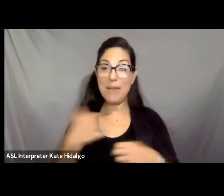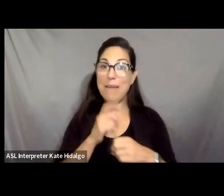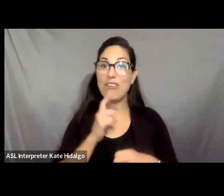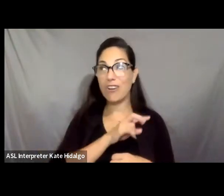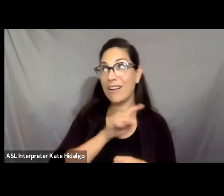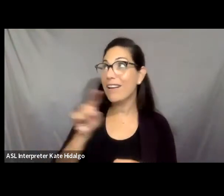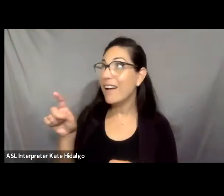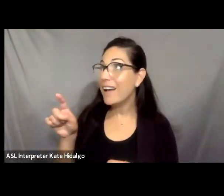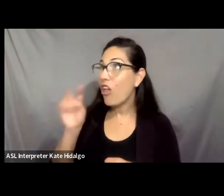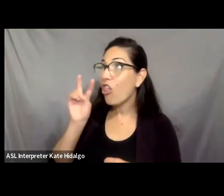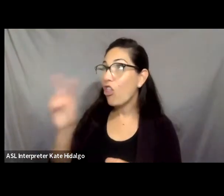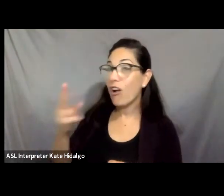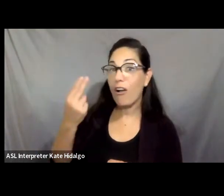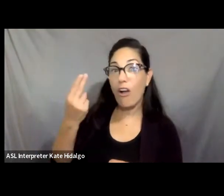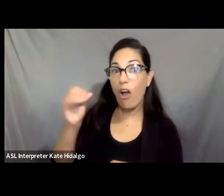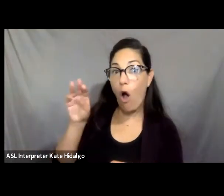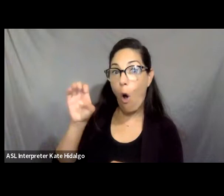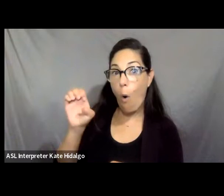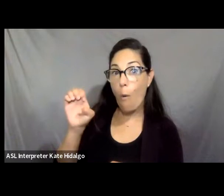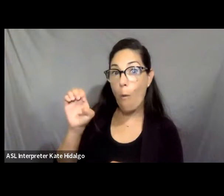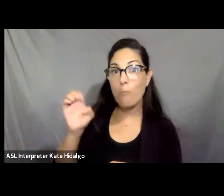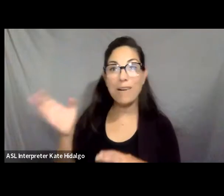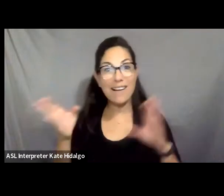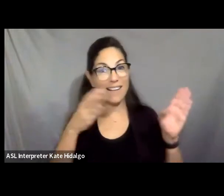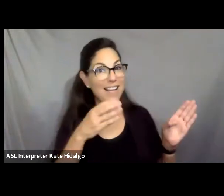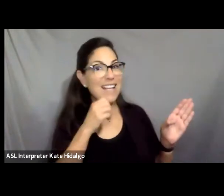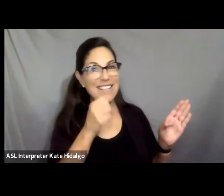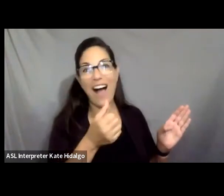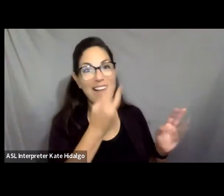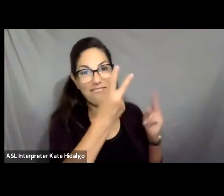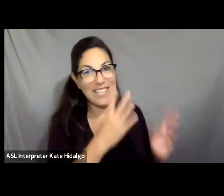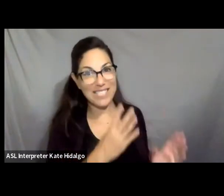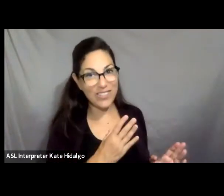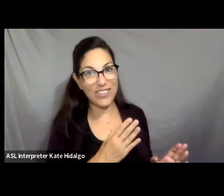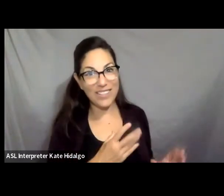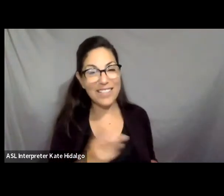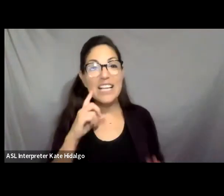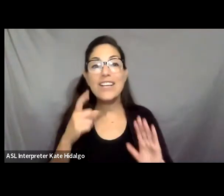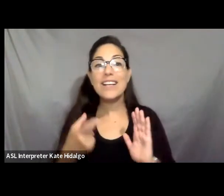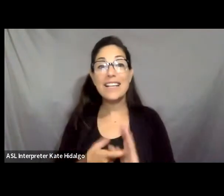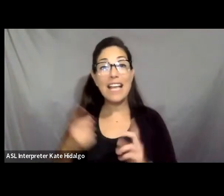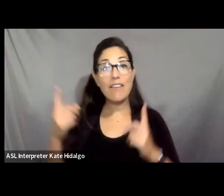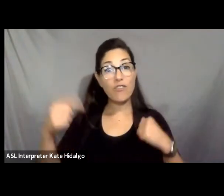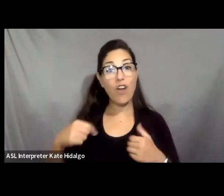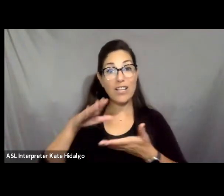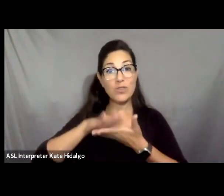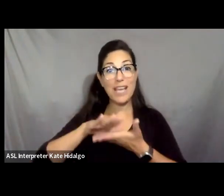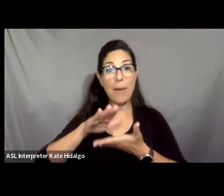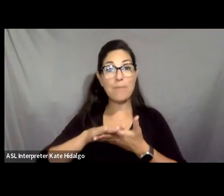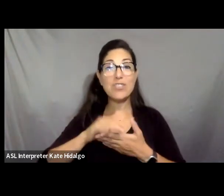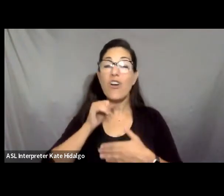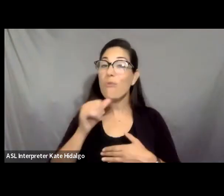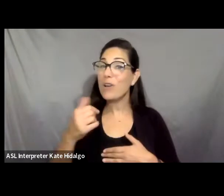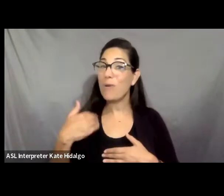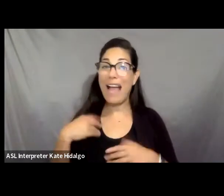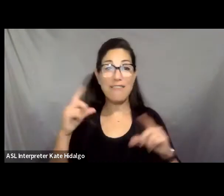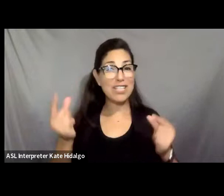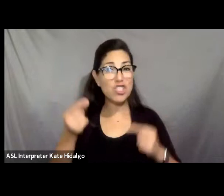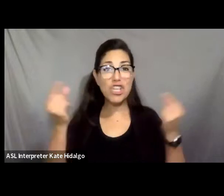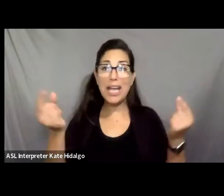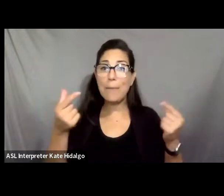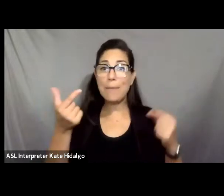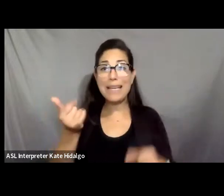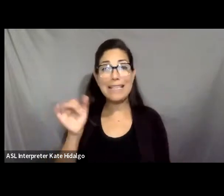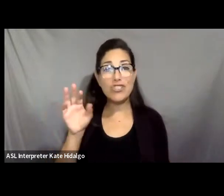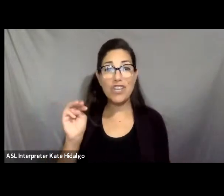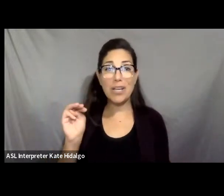to the correct side. And then finally, you might notice if you came by campus that we're missing our gym. It has been demolished, and